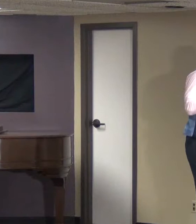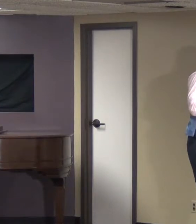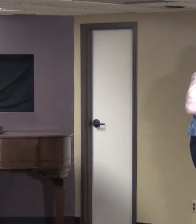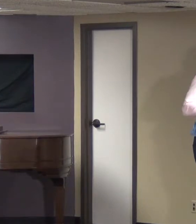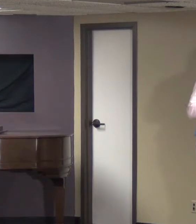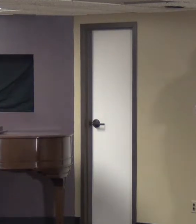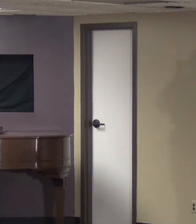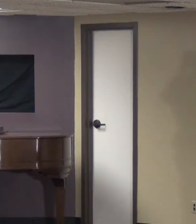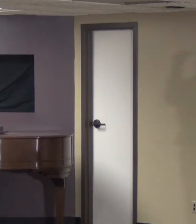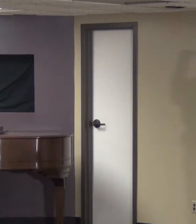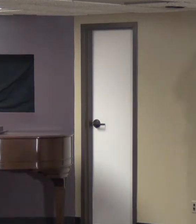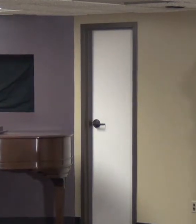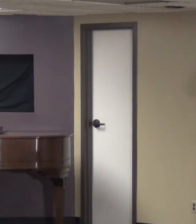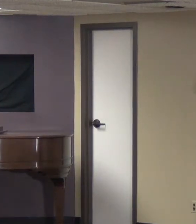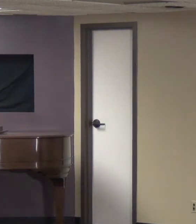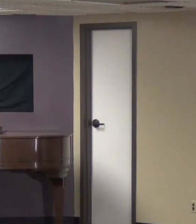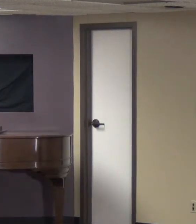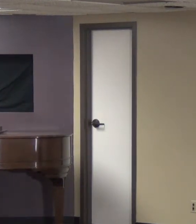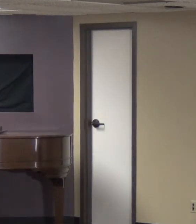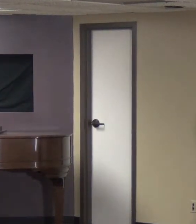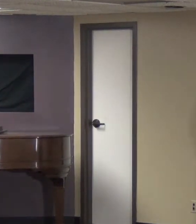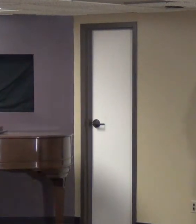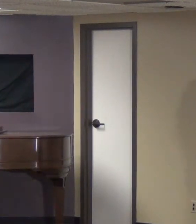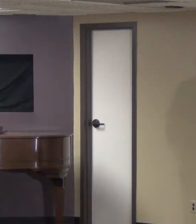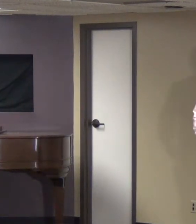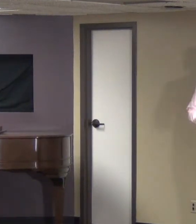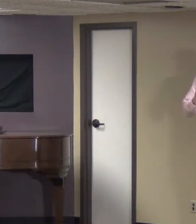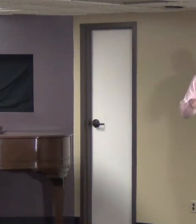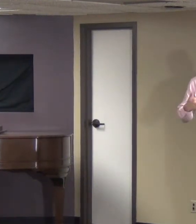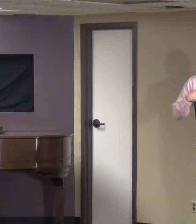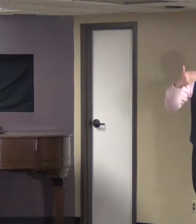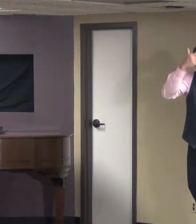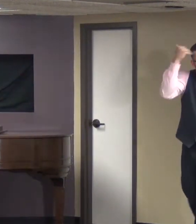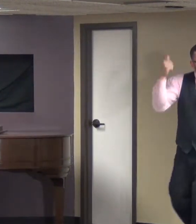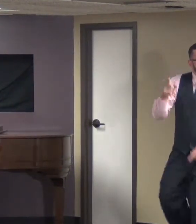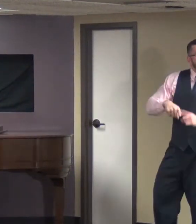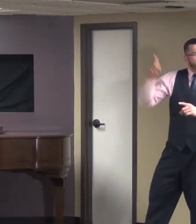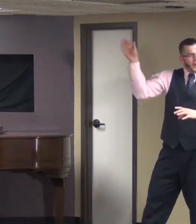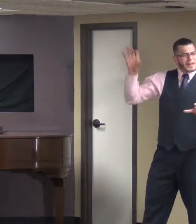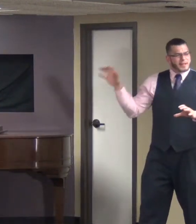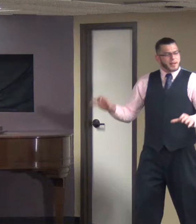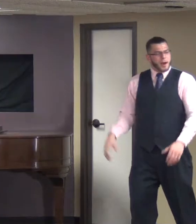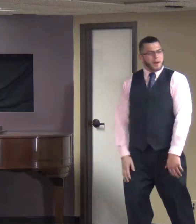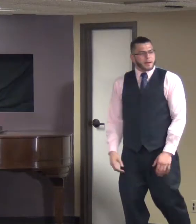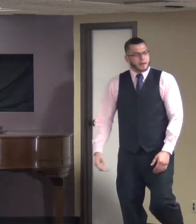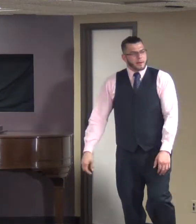I can't allow the devil to get in my mind and let me forget what he's done.